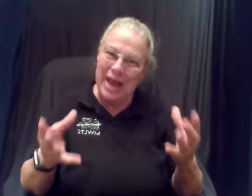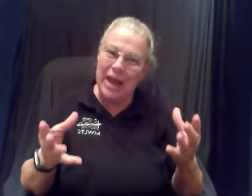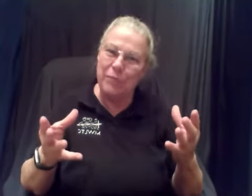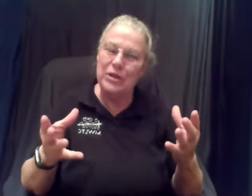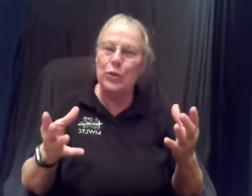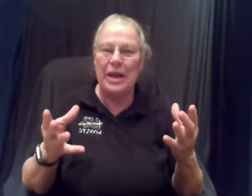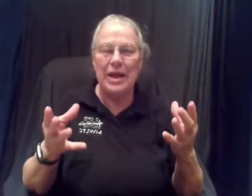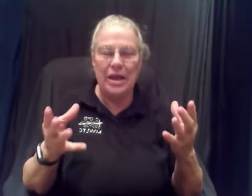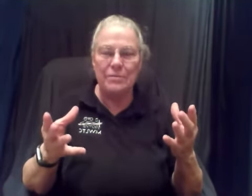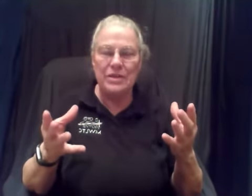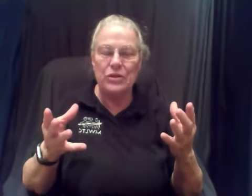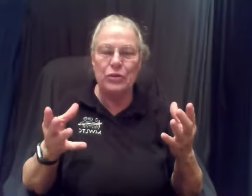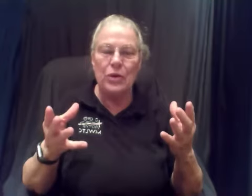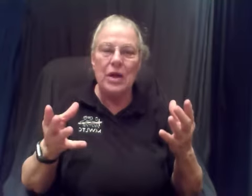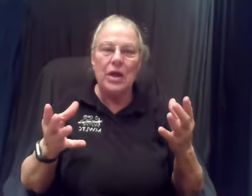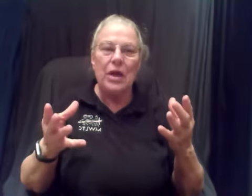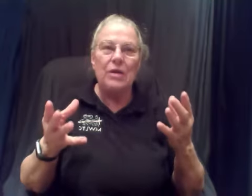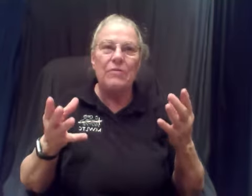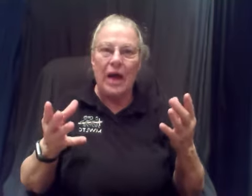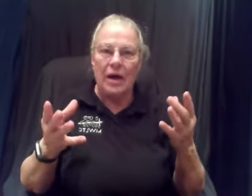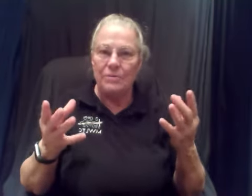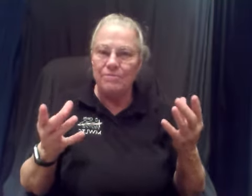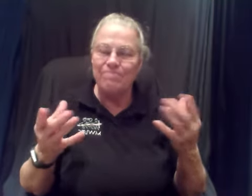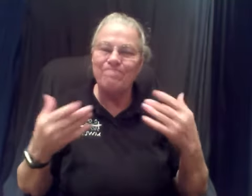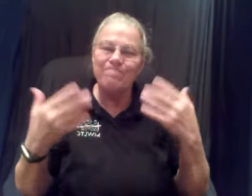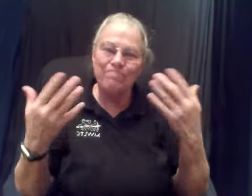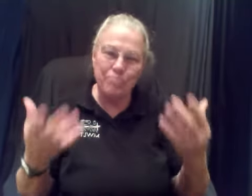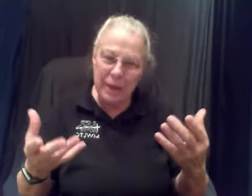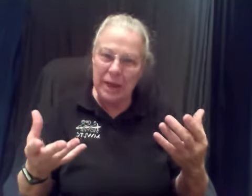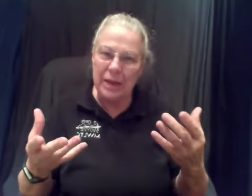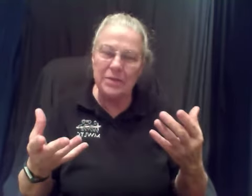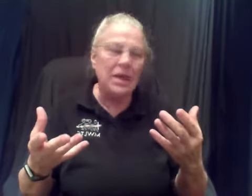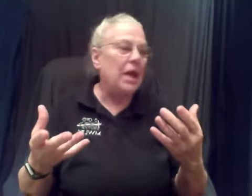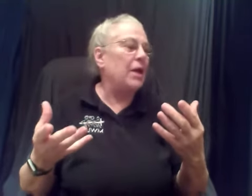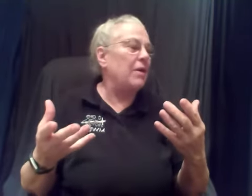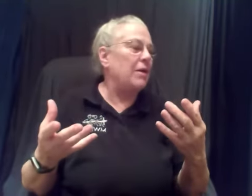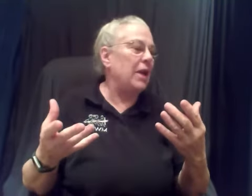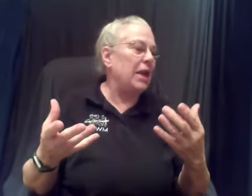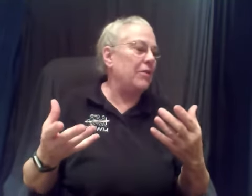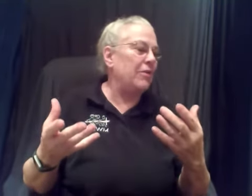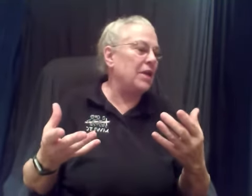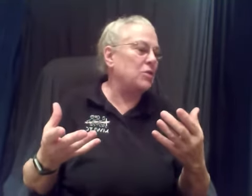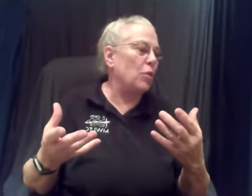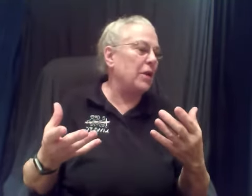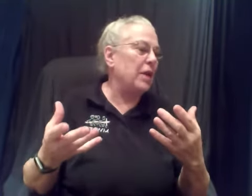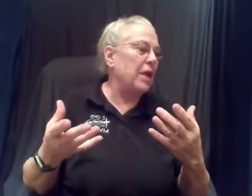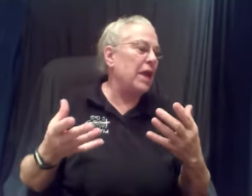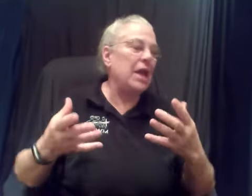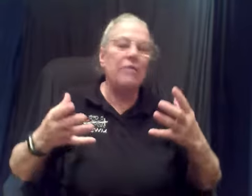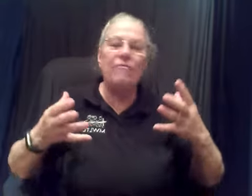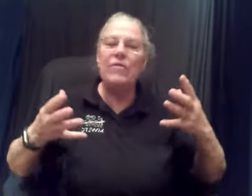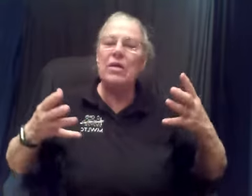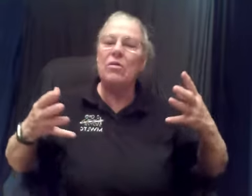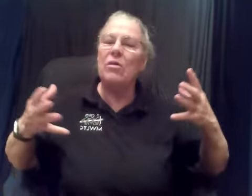language when it comes to um, meanings. In this one, he can feel,